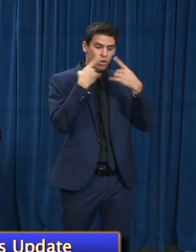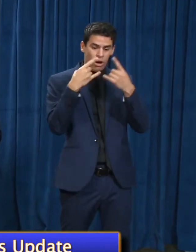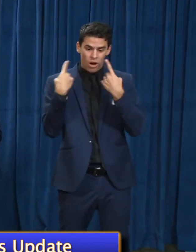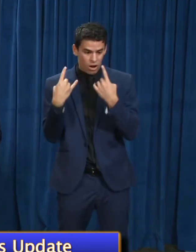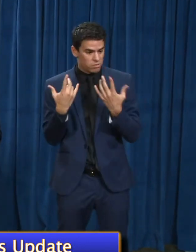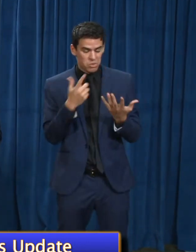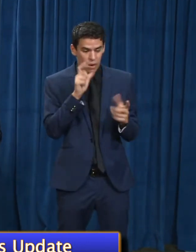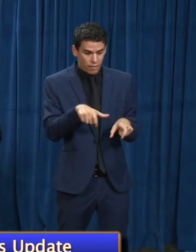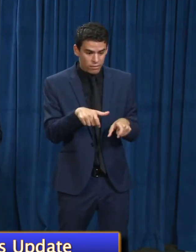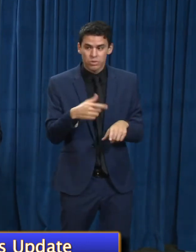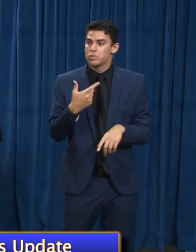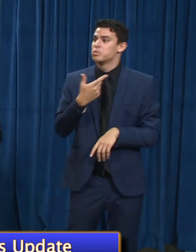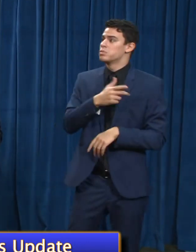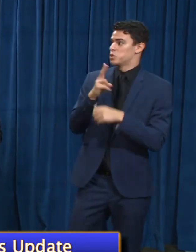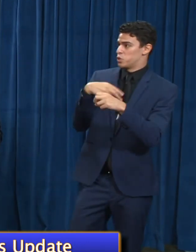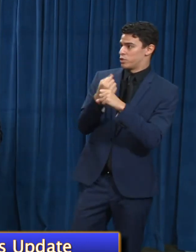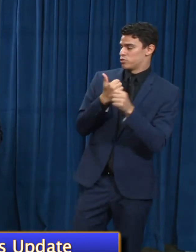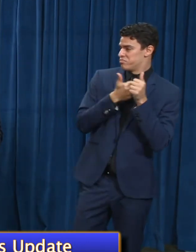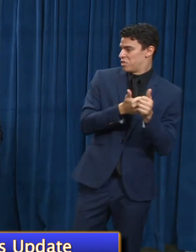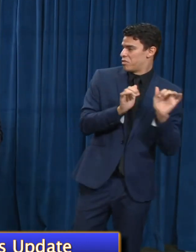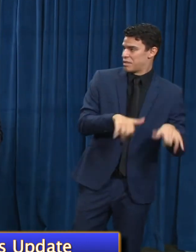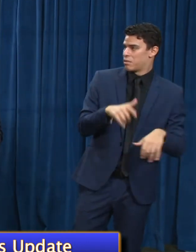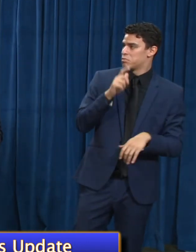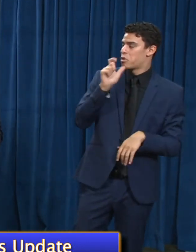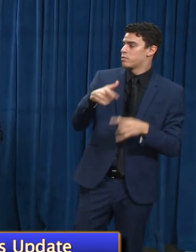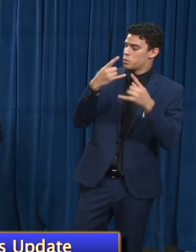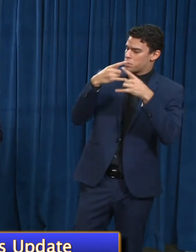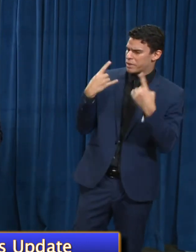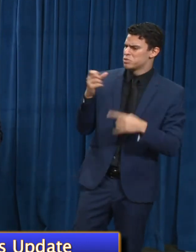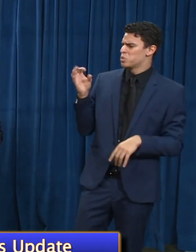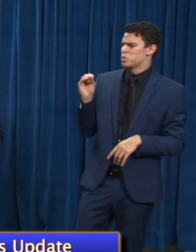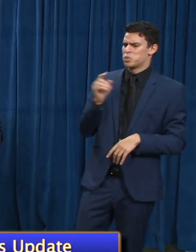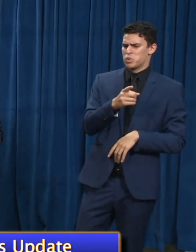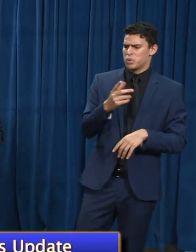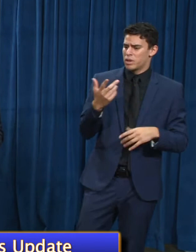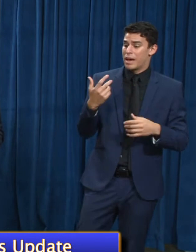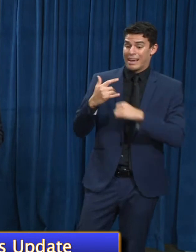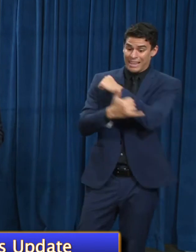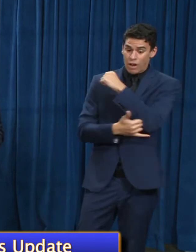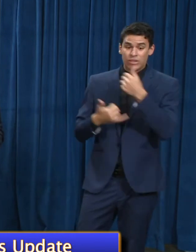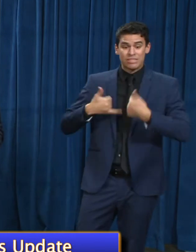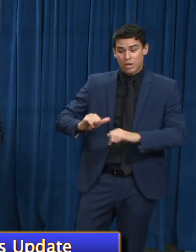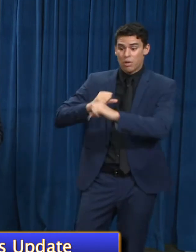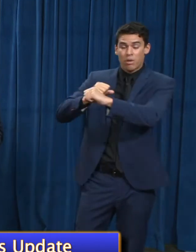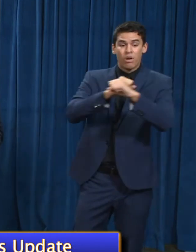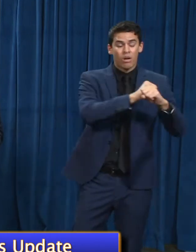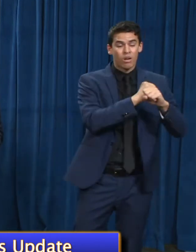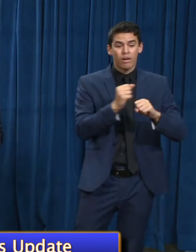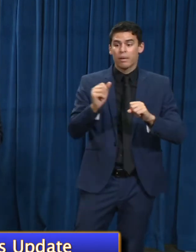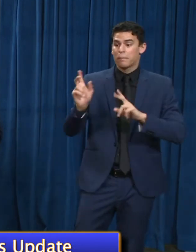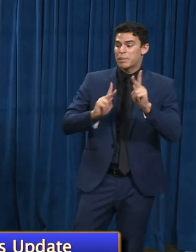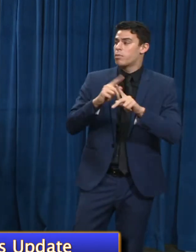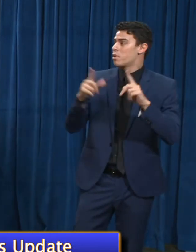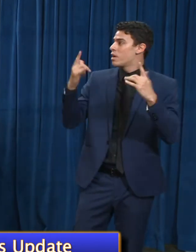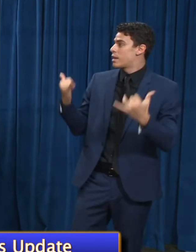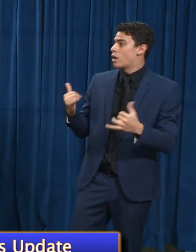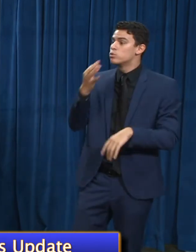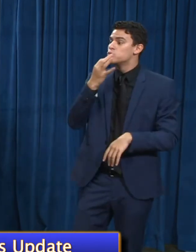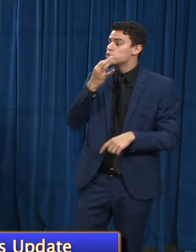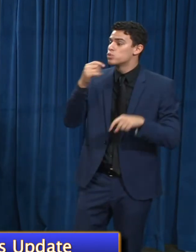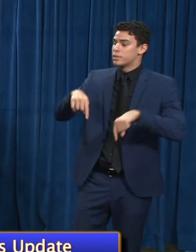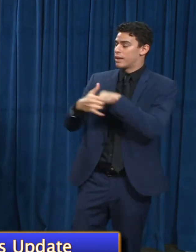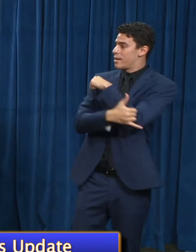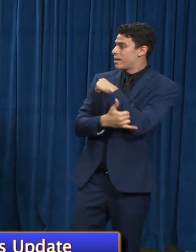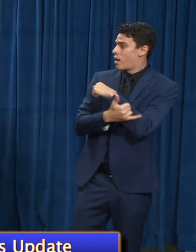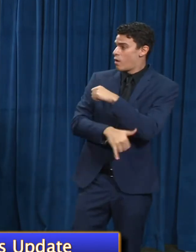in. How would you tell residents the county is trying to continue to keep people safe, knowing all these events are coming into your county, especially